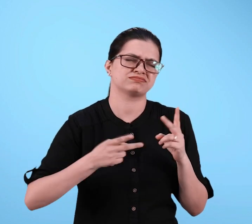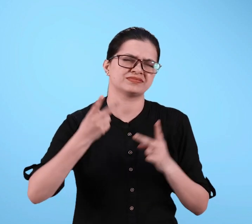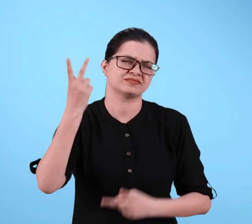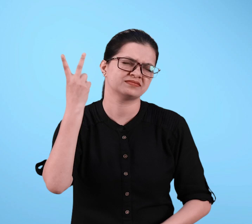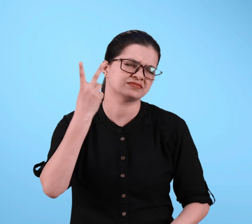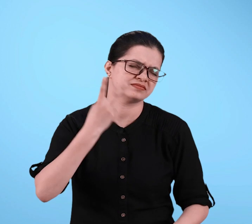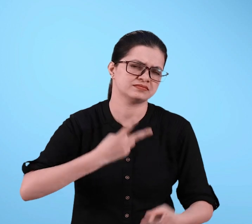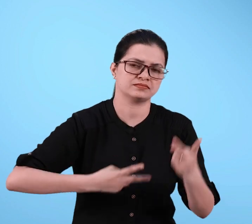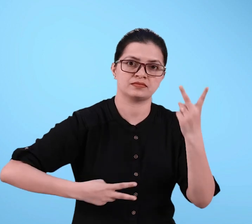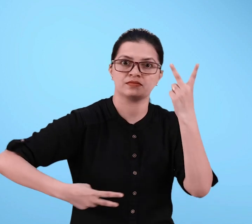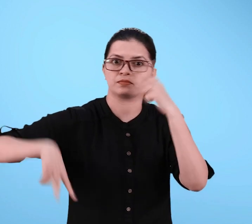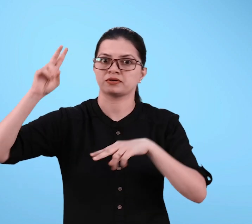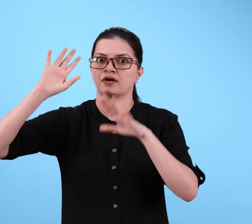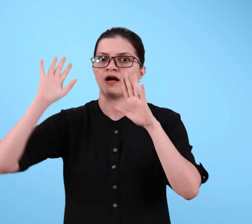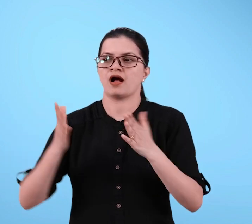India exports cotton fabrics